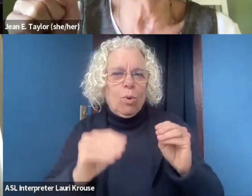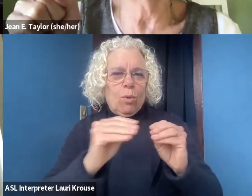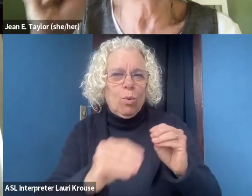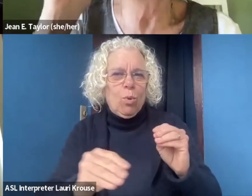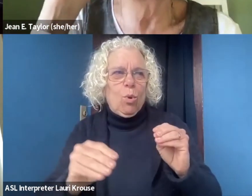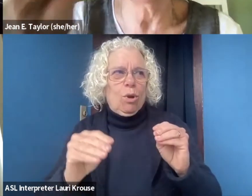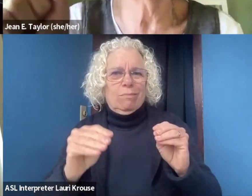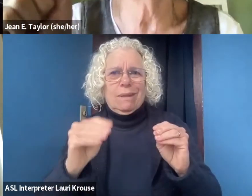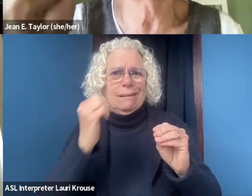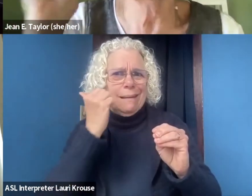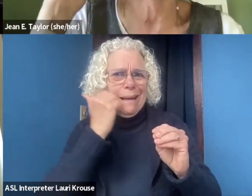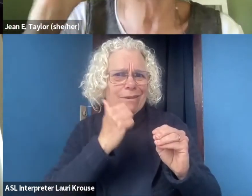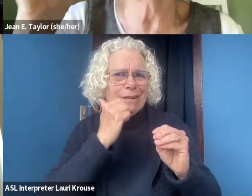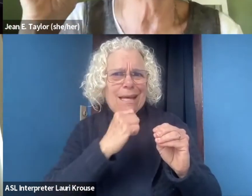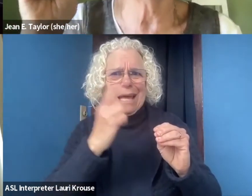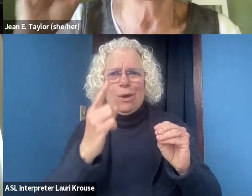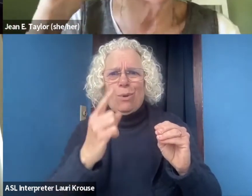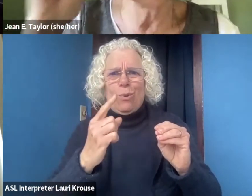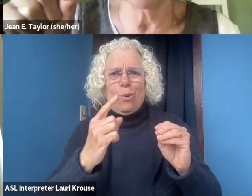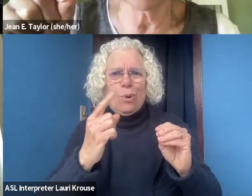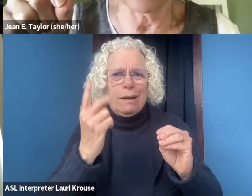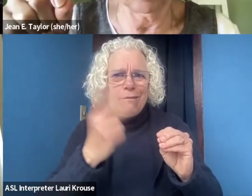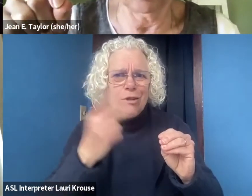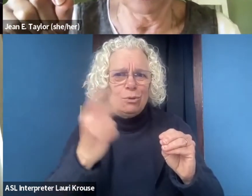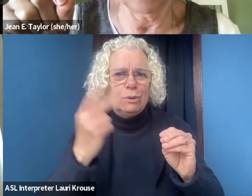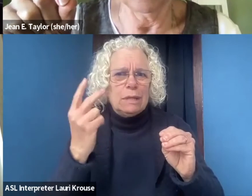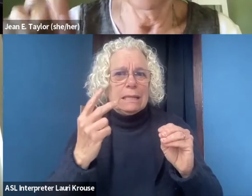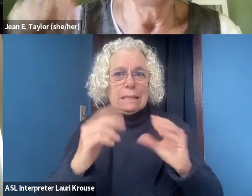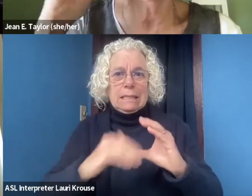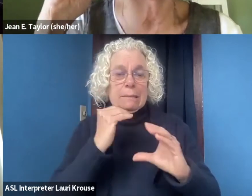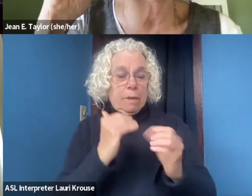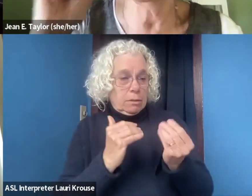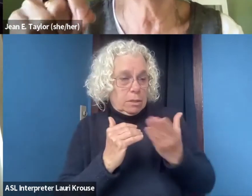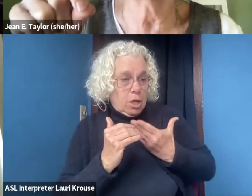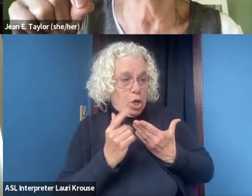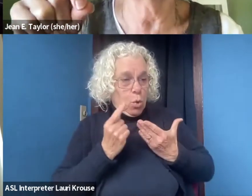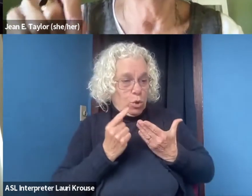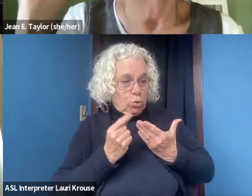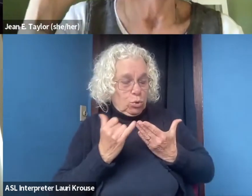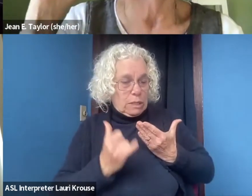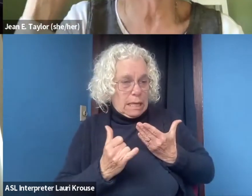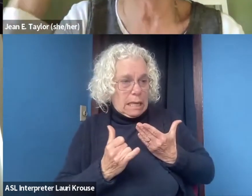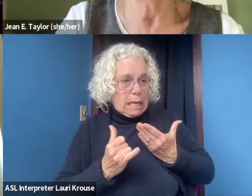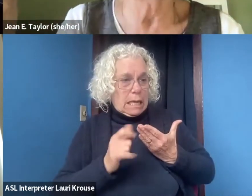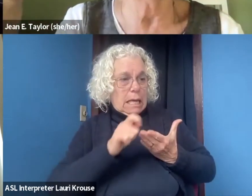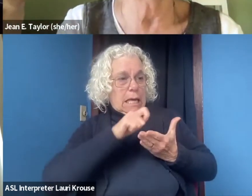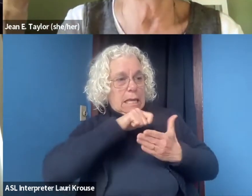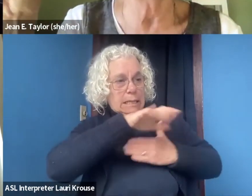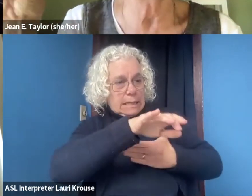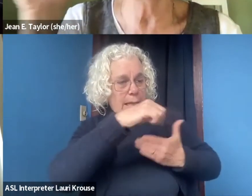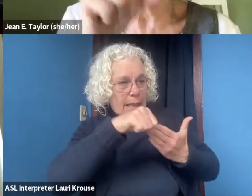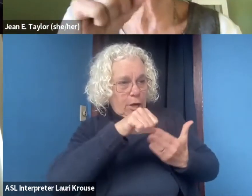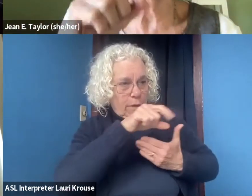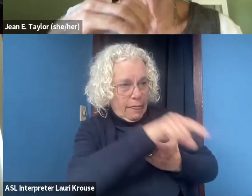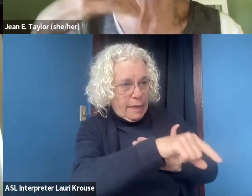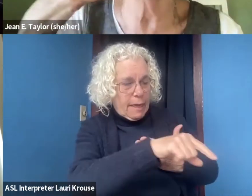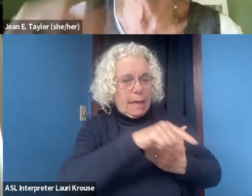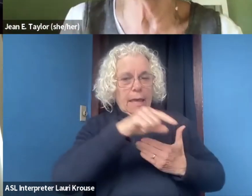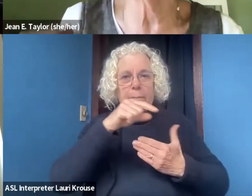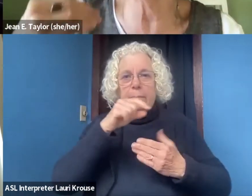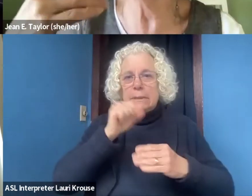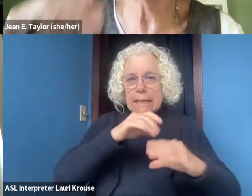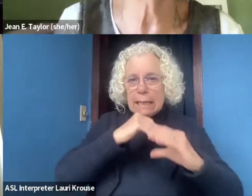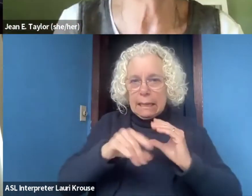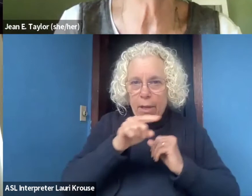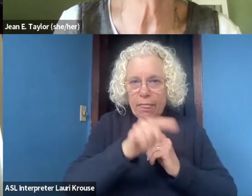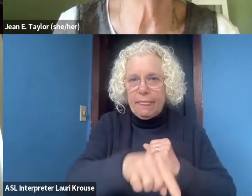every other day I get an action. I get an email that says you could take this action today. You could write to this person. You could call this person, you could do this. So there's